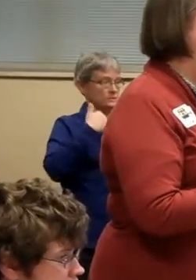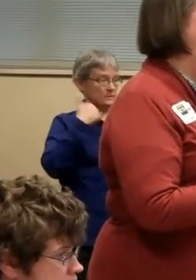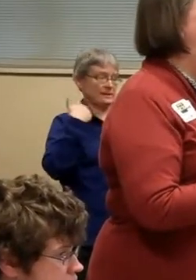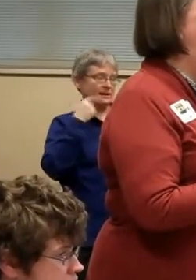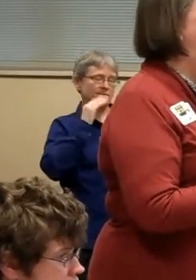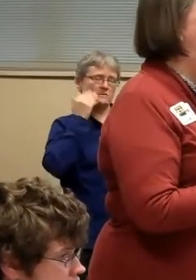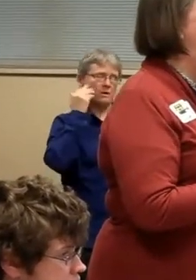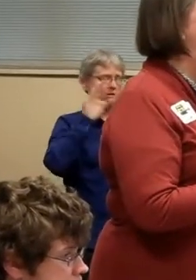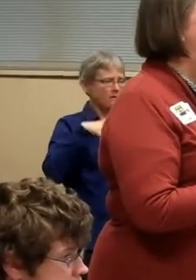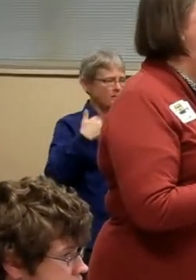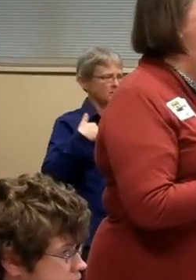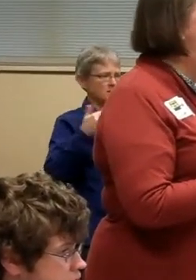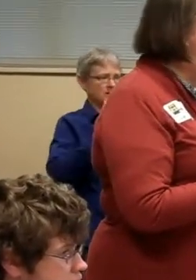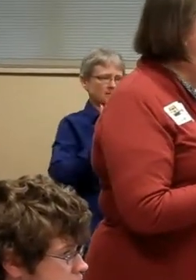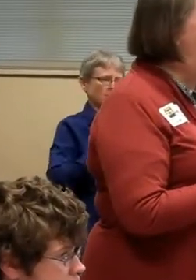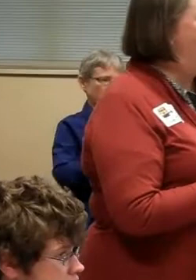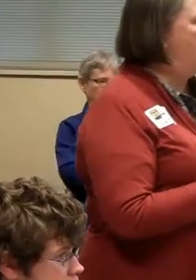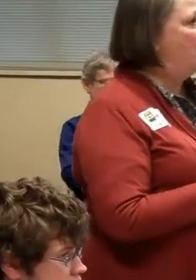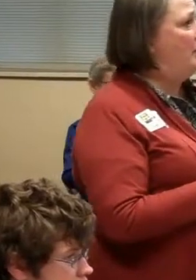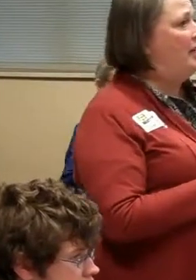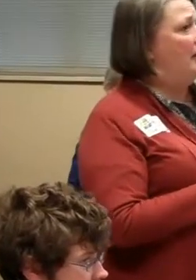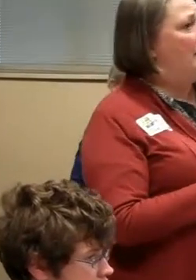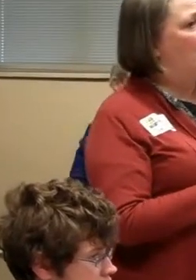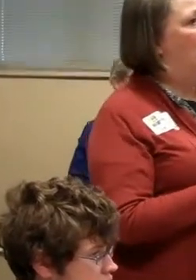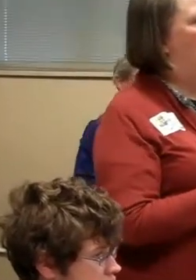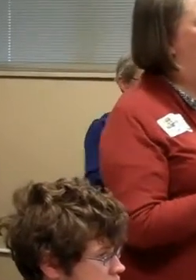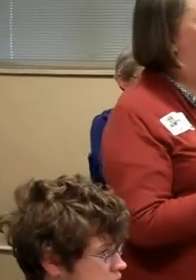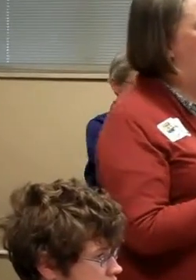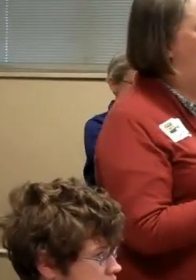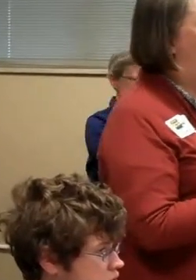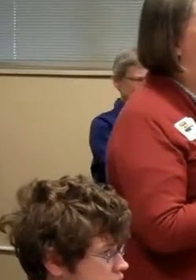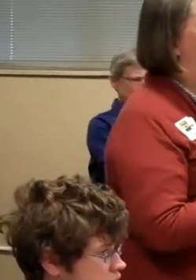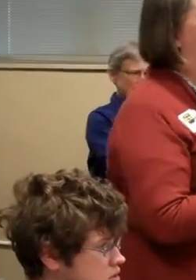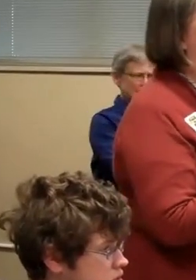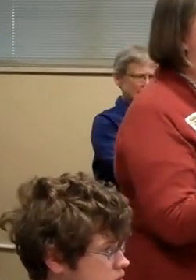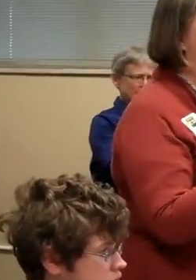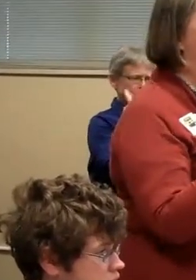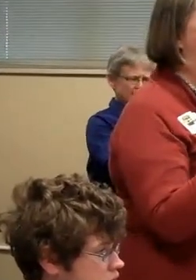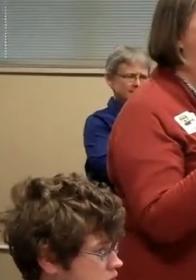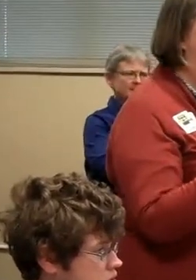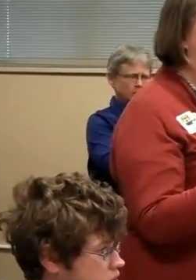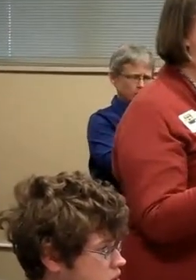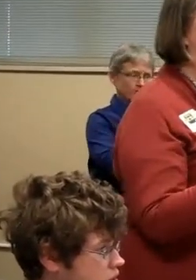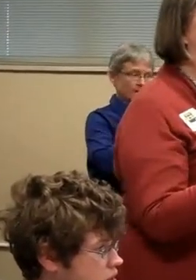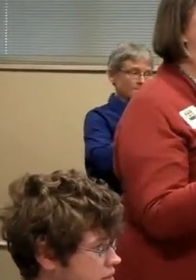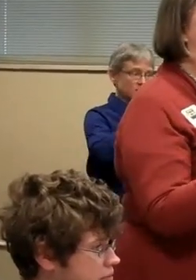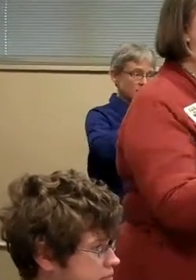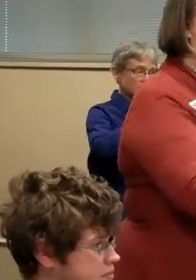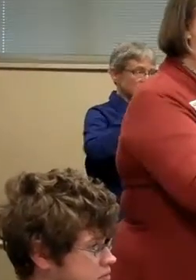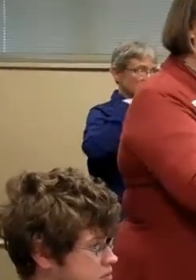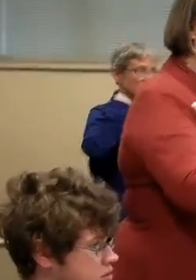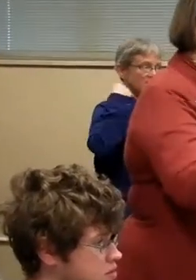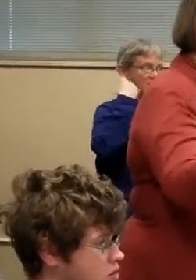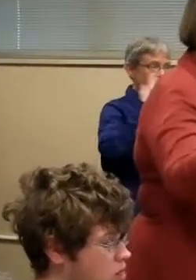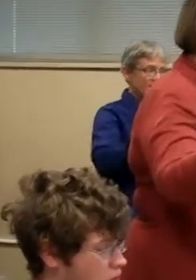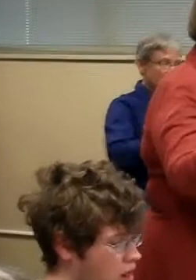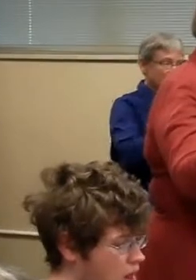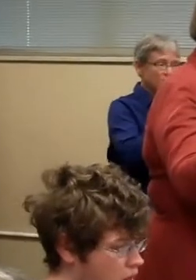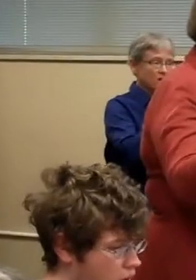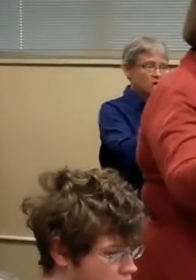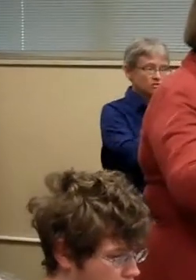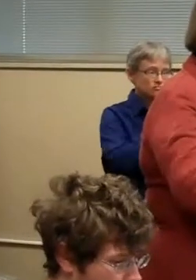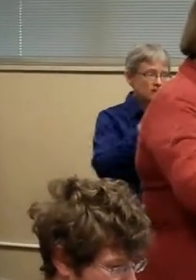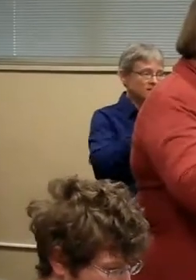disabilities. We did have a transition meeting this year for the first time ever across all